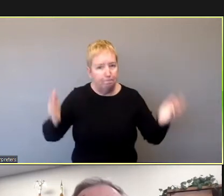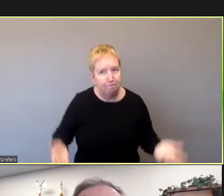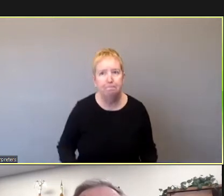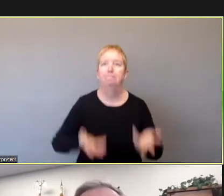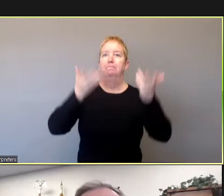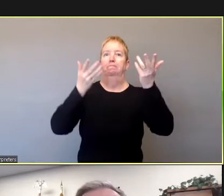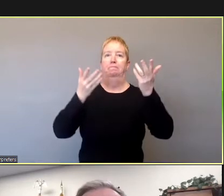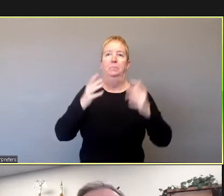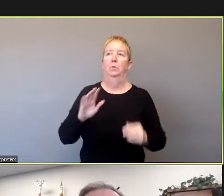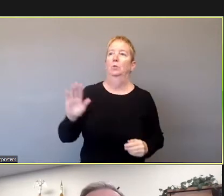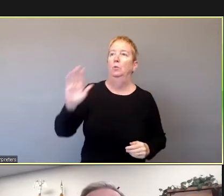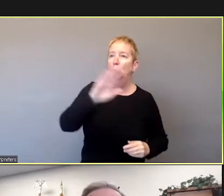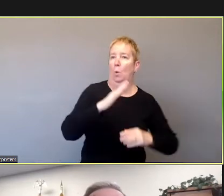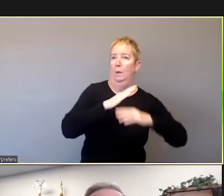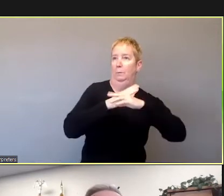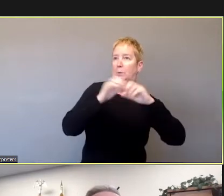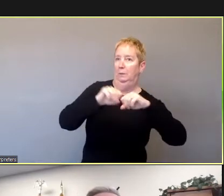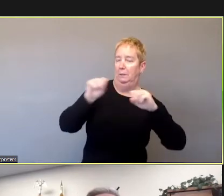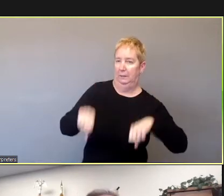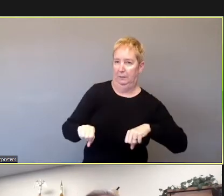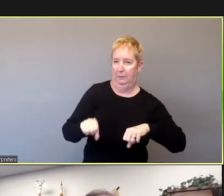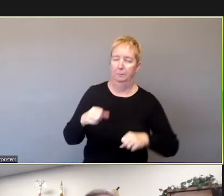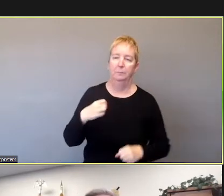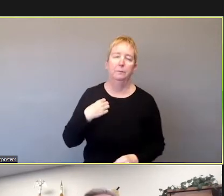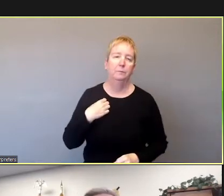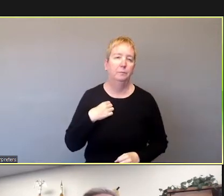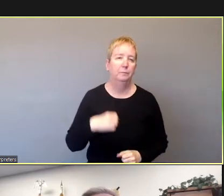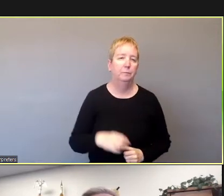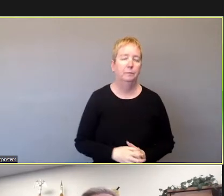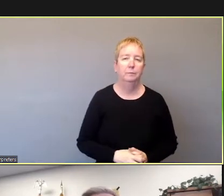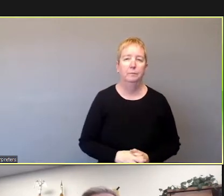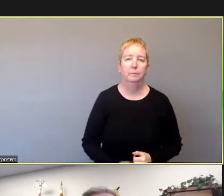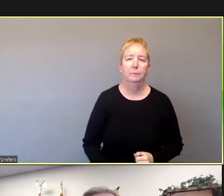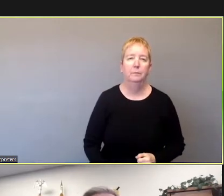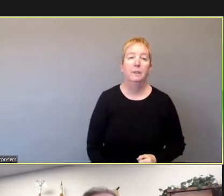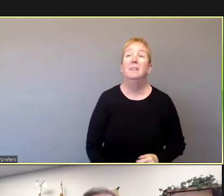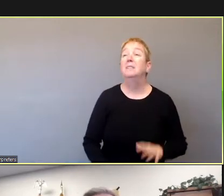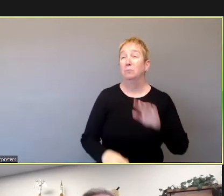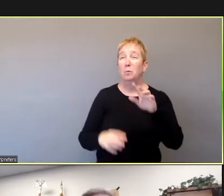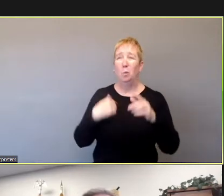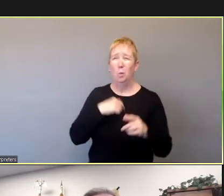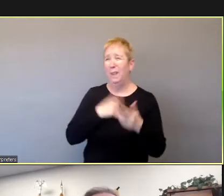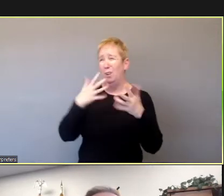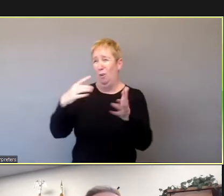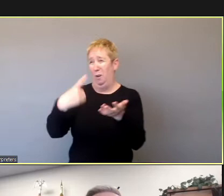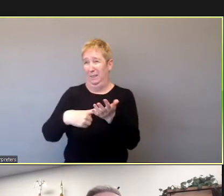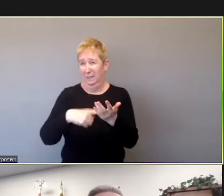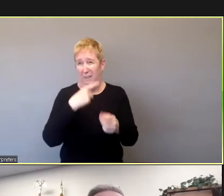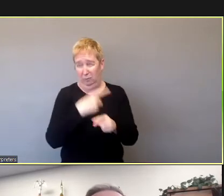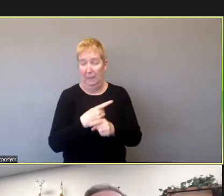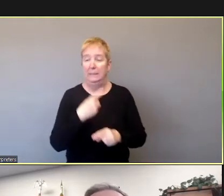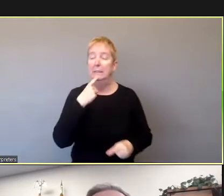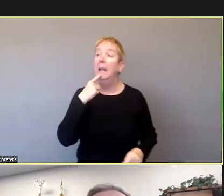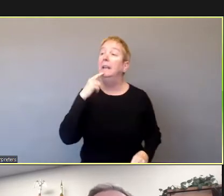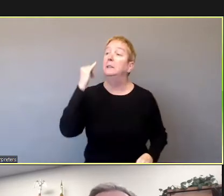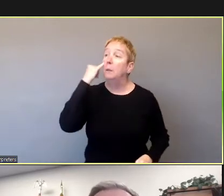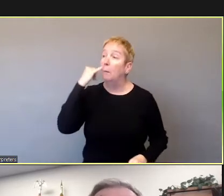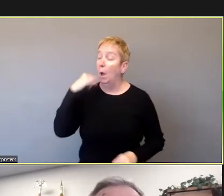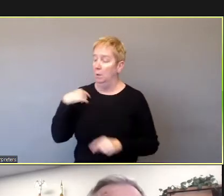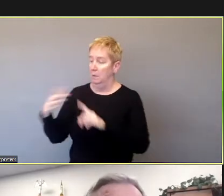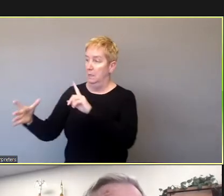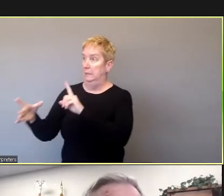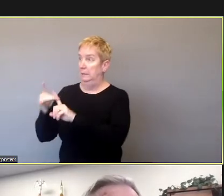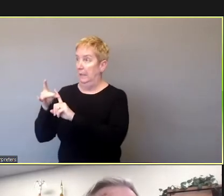you are immunosuppressed, you're not likely to mount the same kind of antibody response to 2 doses of the vaccine. And I'll talk